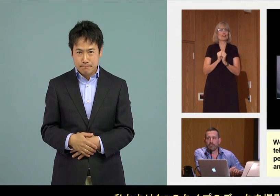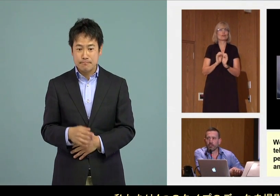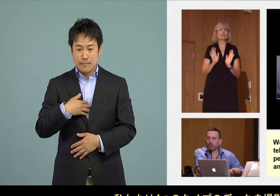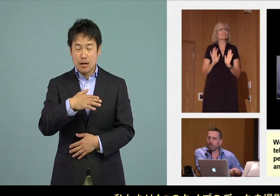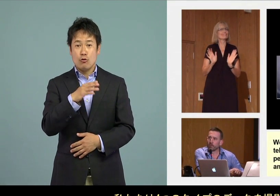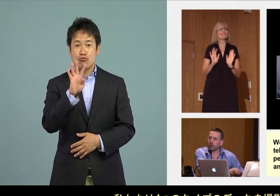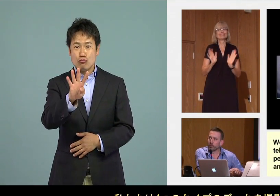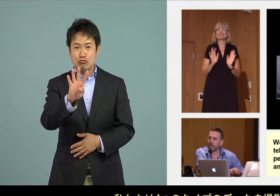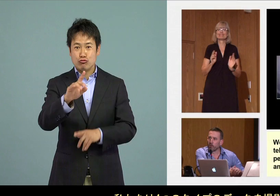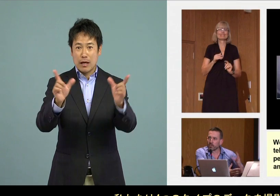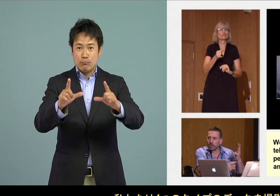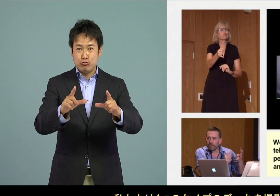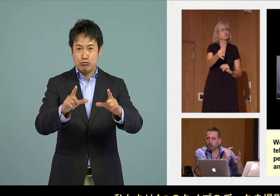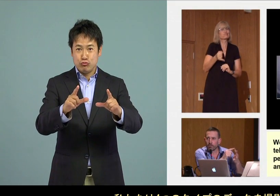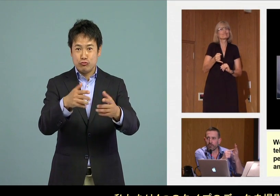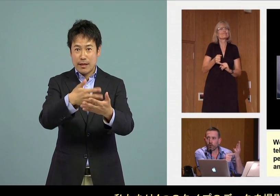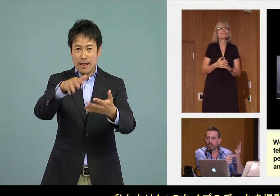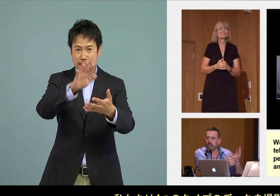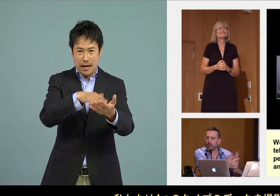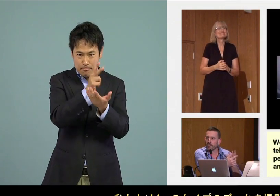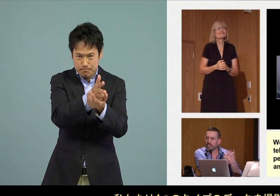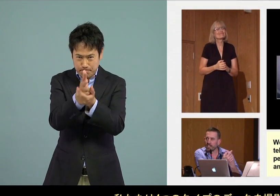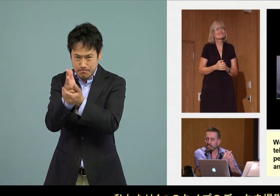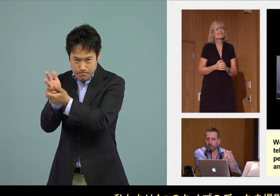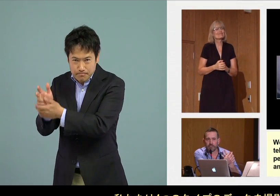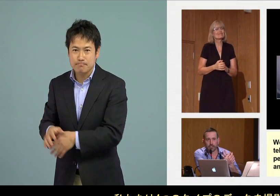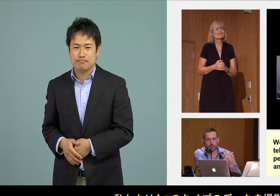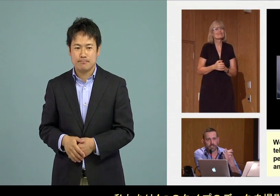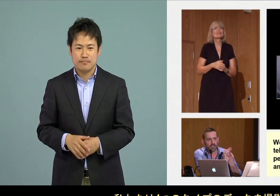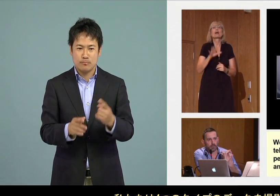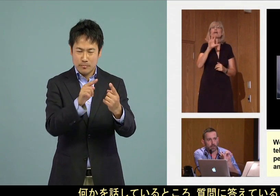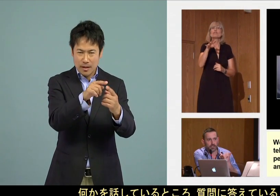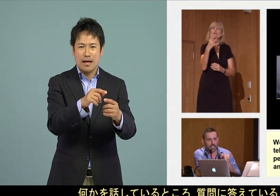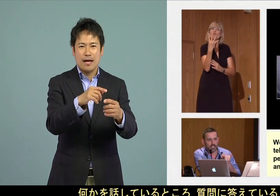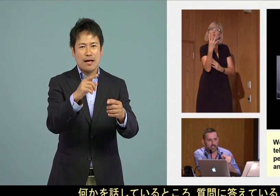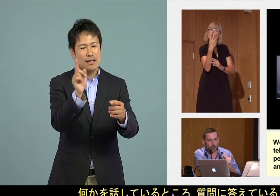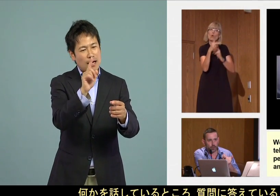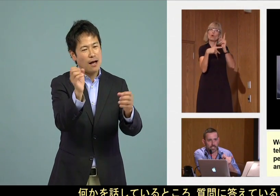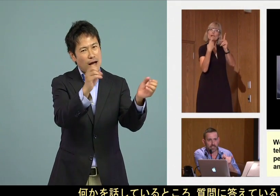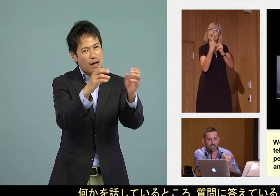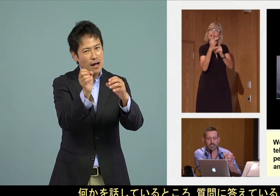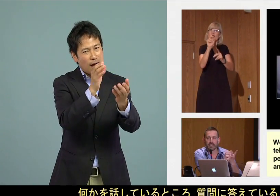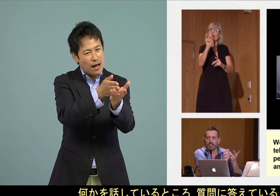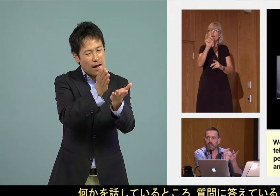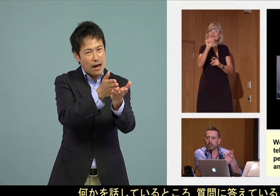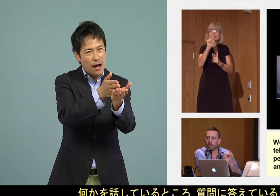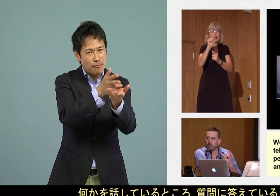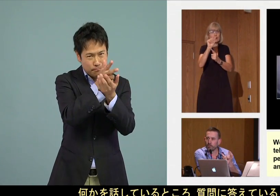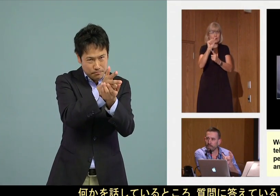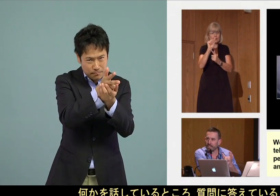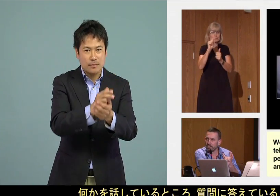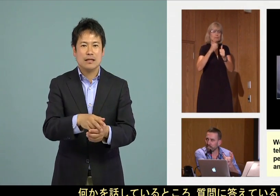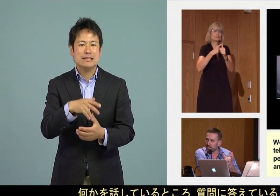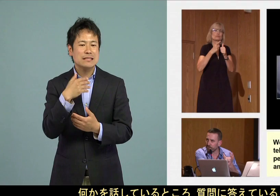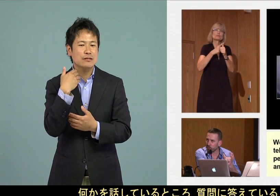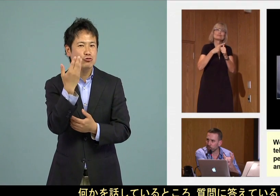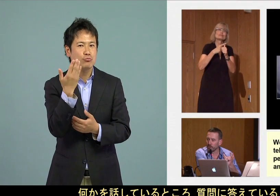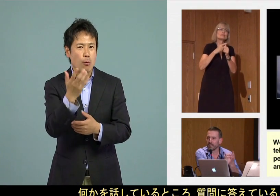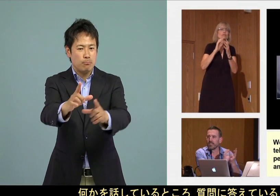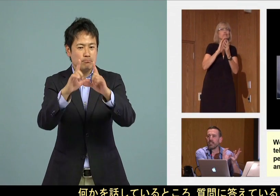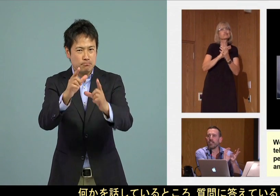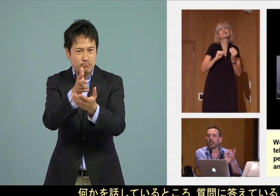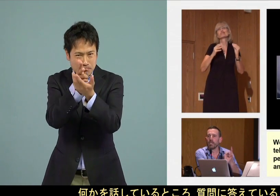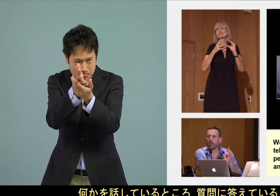What we filmed people doing was we filmed 4 types of data. We filmed people telling stories, people being in an